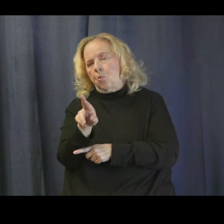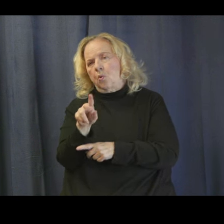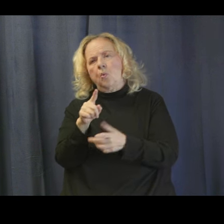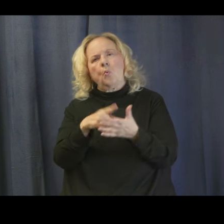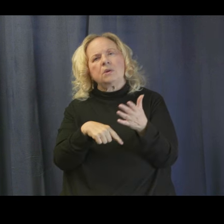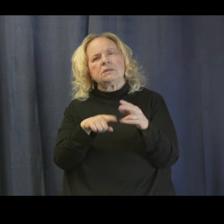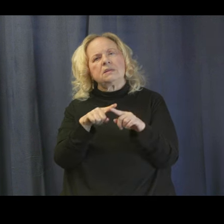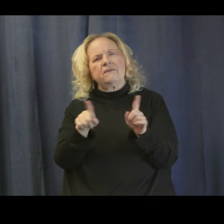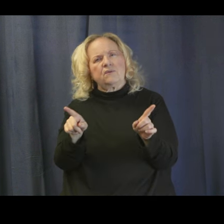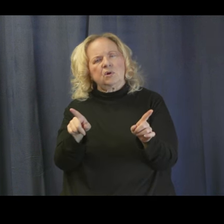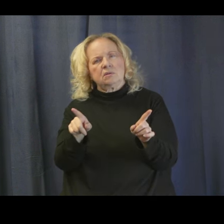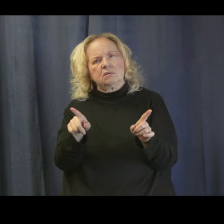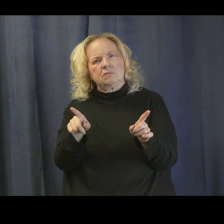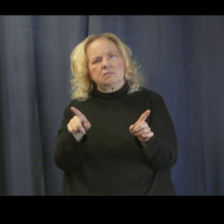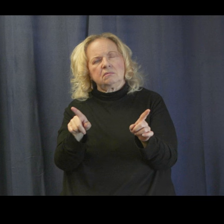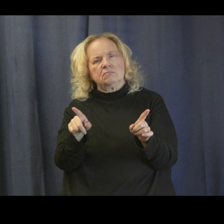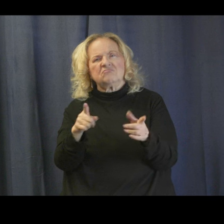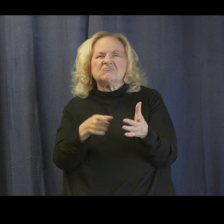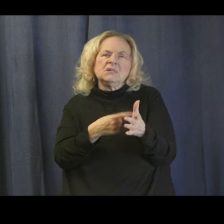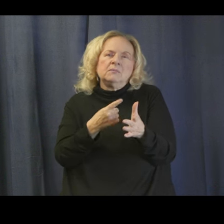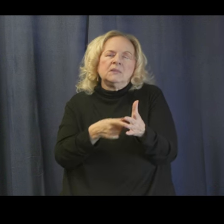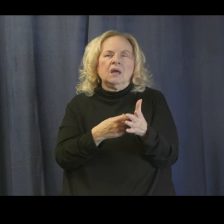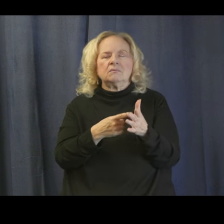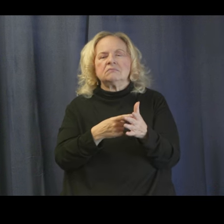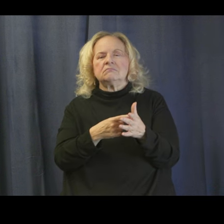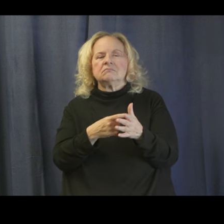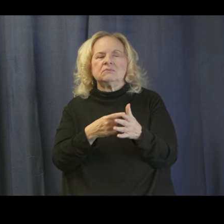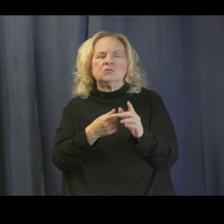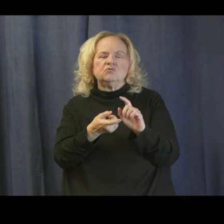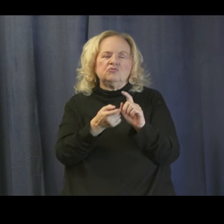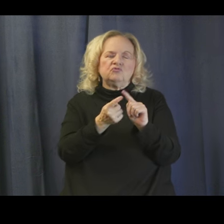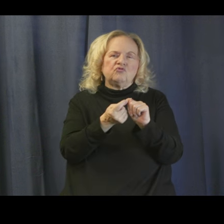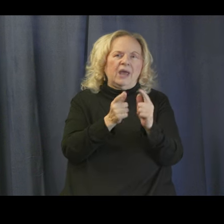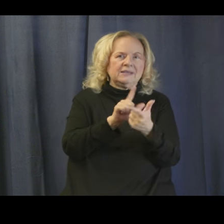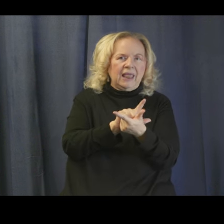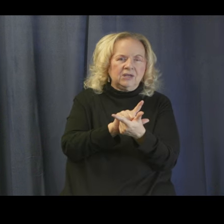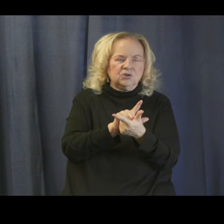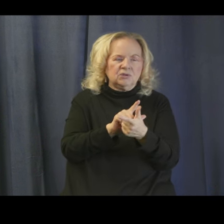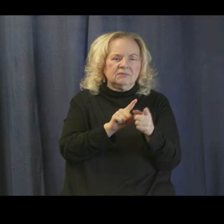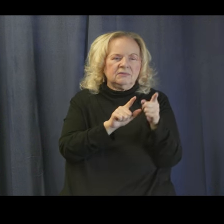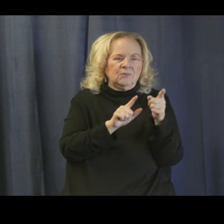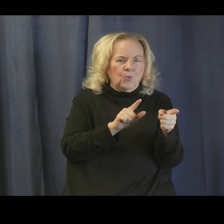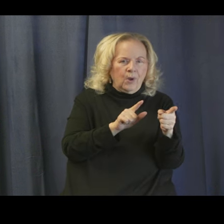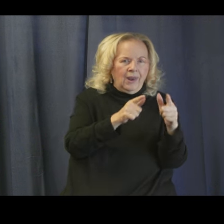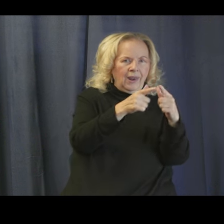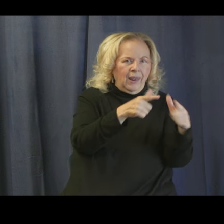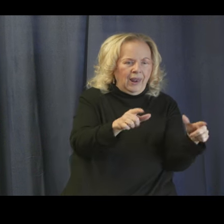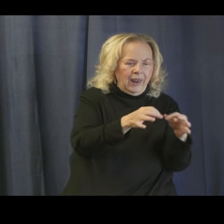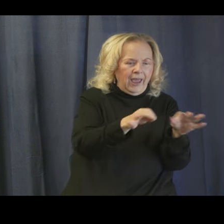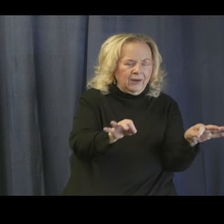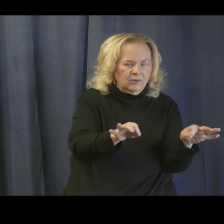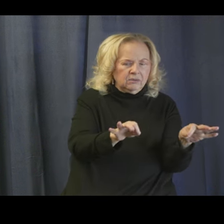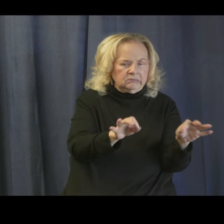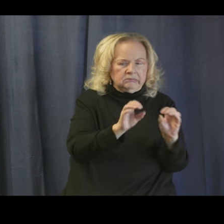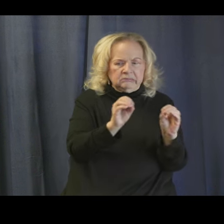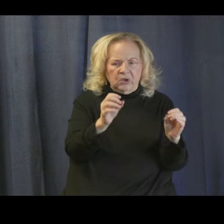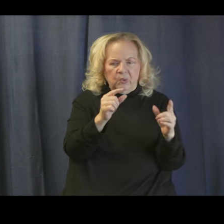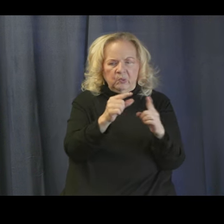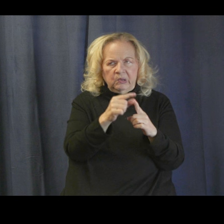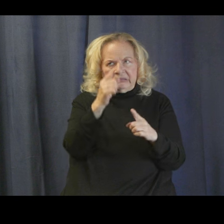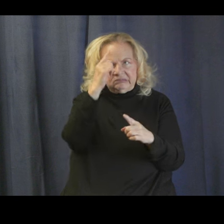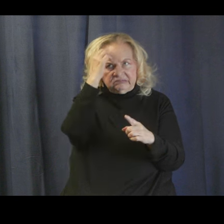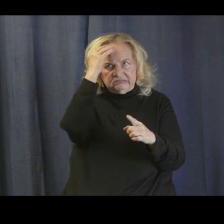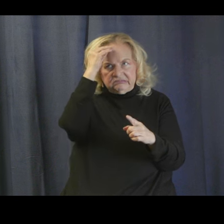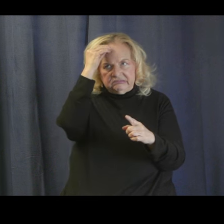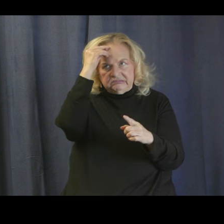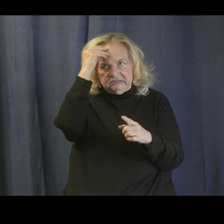the difference? I mean, you know, sometimes when you go from one language to another, you don't have a word for it, and you have to kind of,